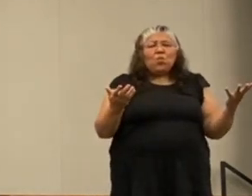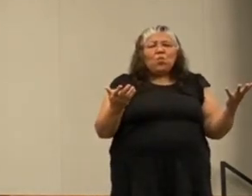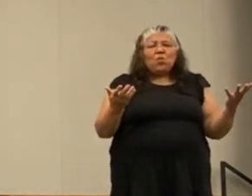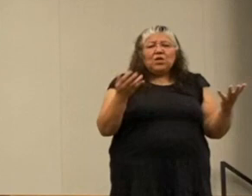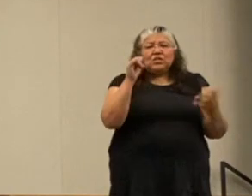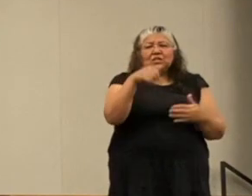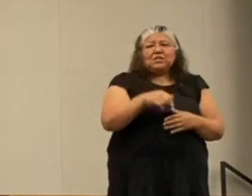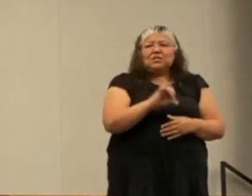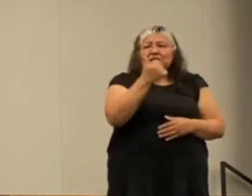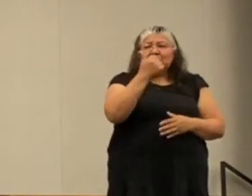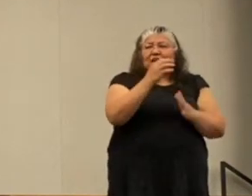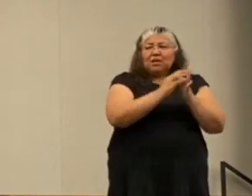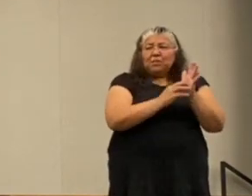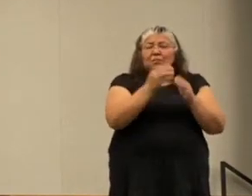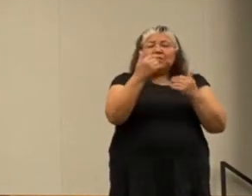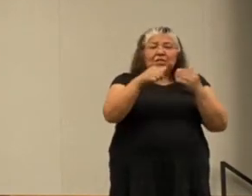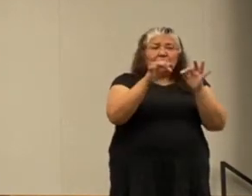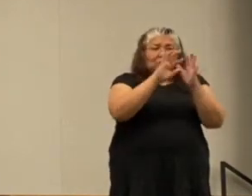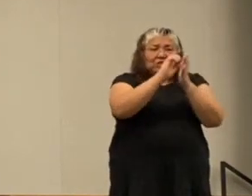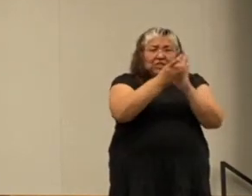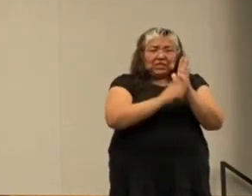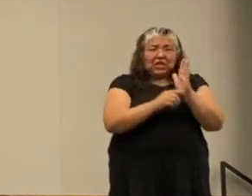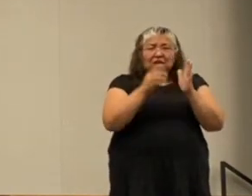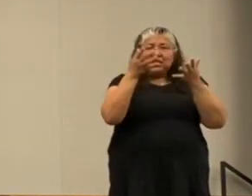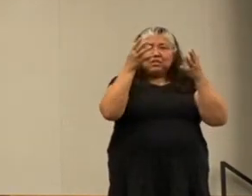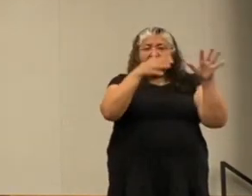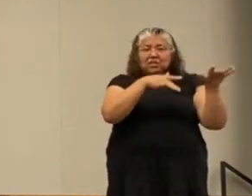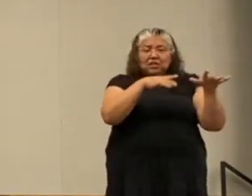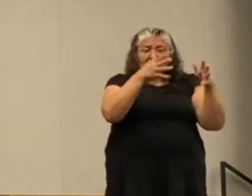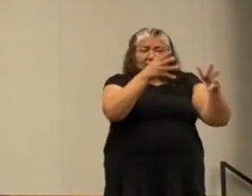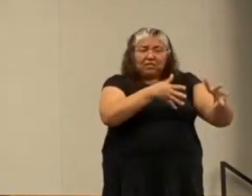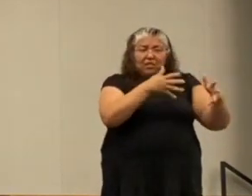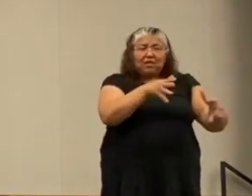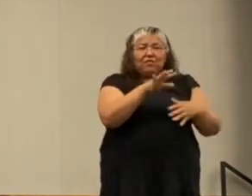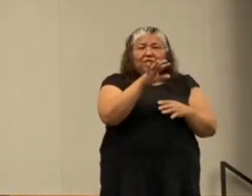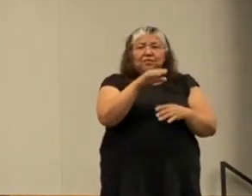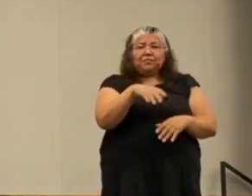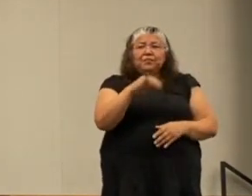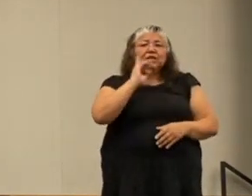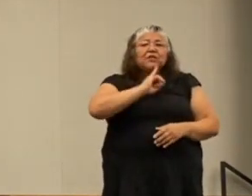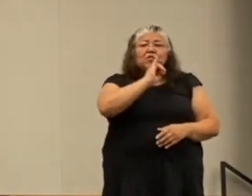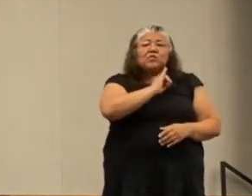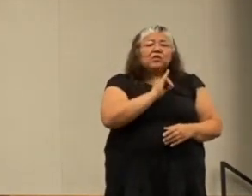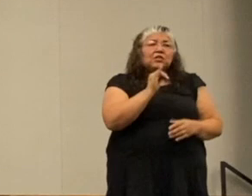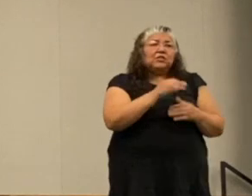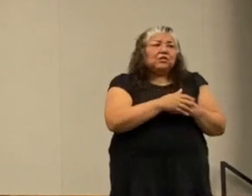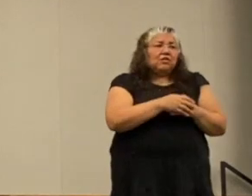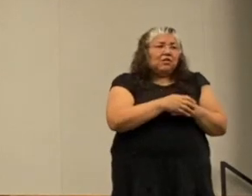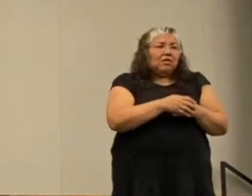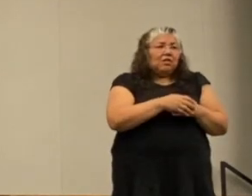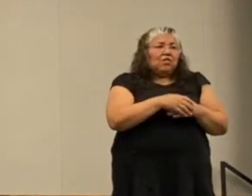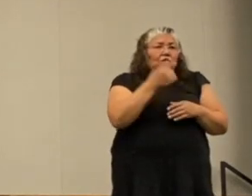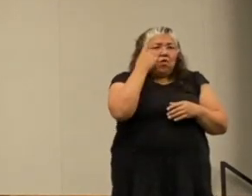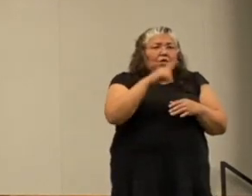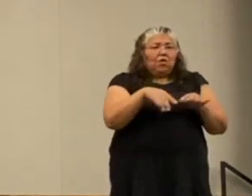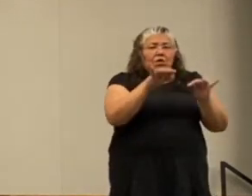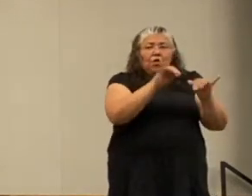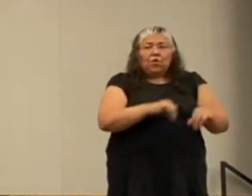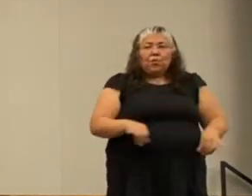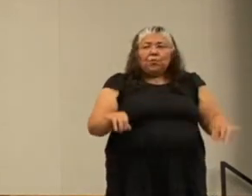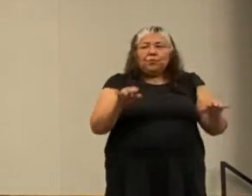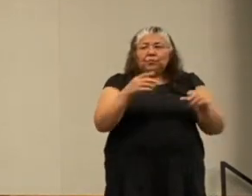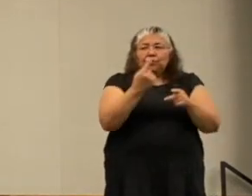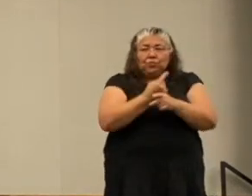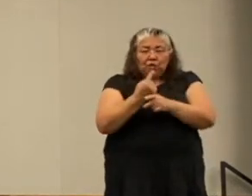purpose of the Ten Commandments was designed, they were designed to lead Israel to a life of practical holiness. And I